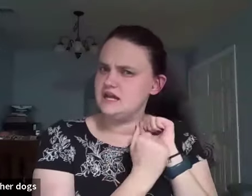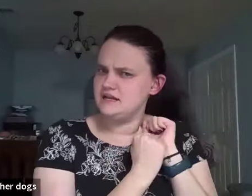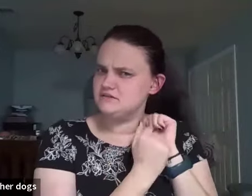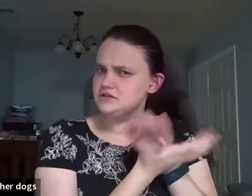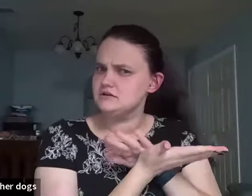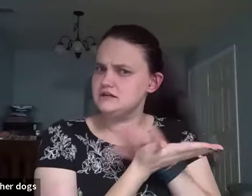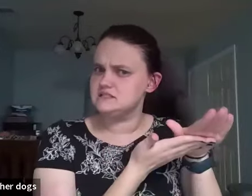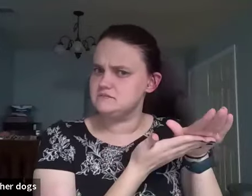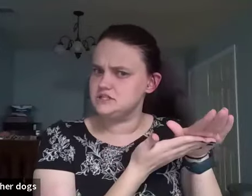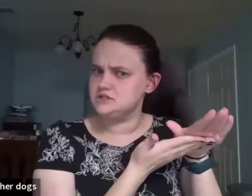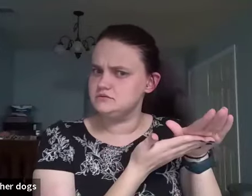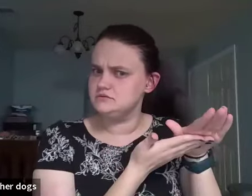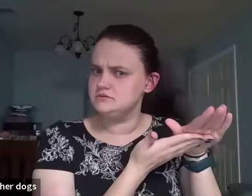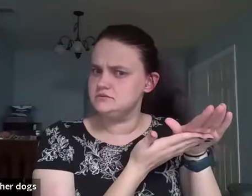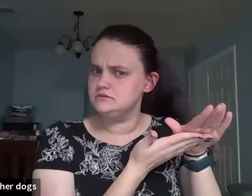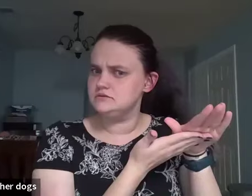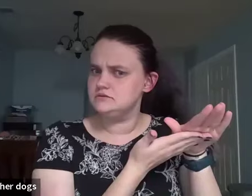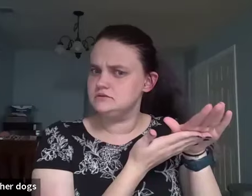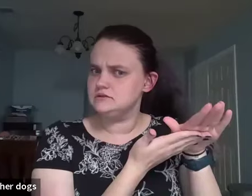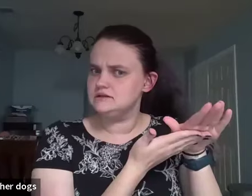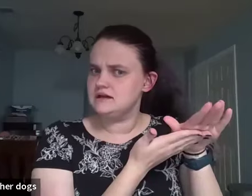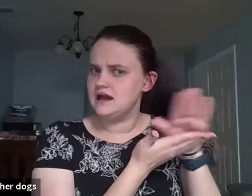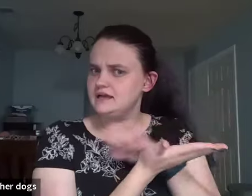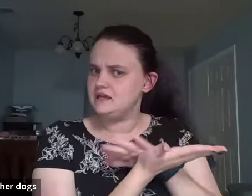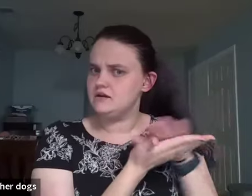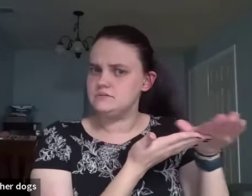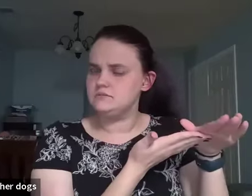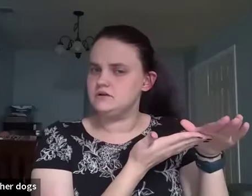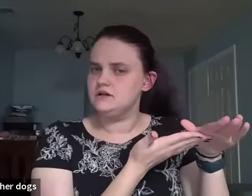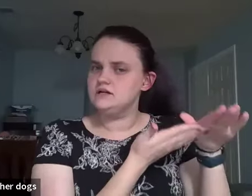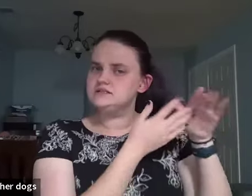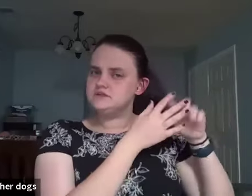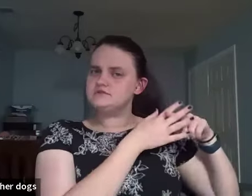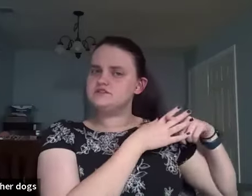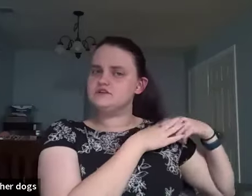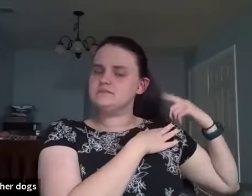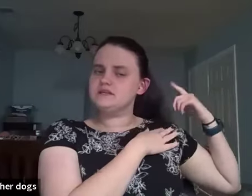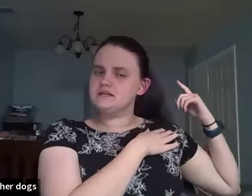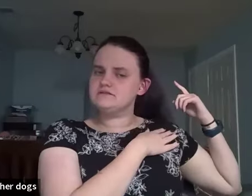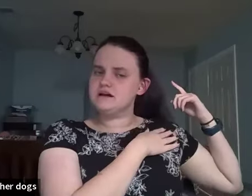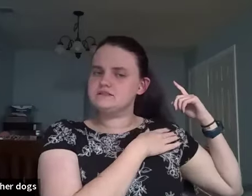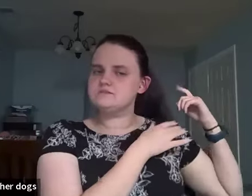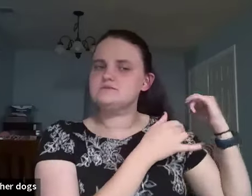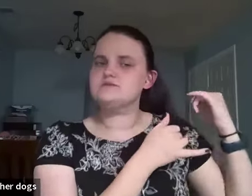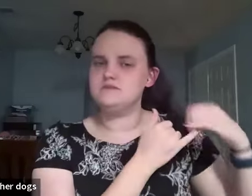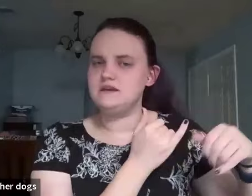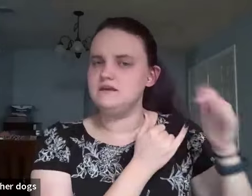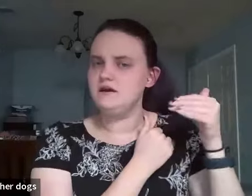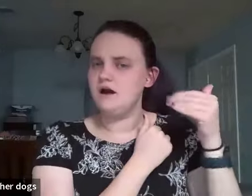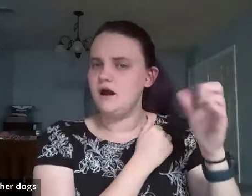I ever show y'all nice to meet you? I cannot remember. Sometimes we start at the beginning of class, sometimes we do it at the end.